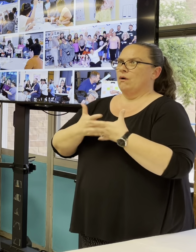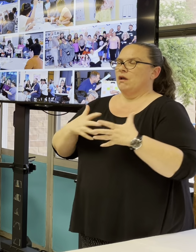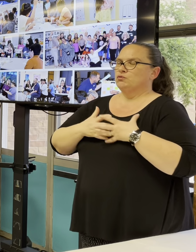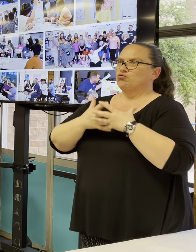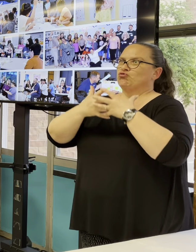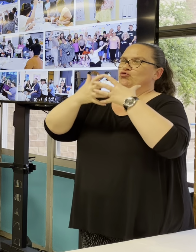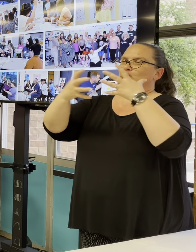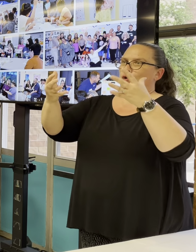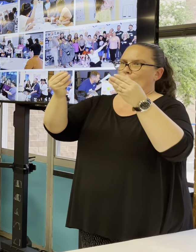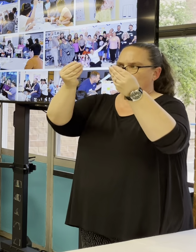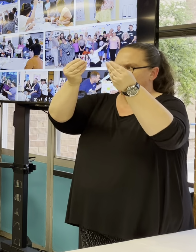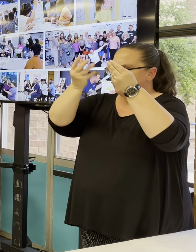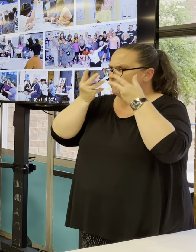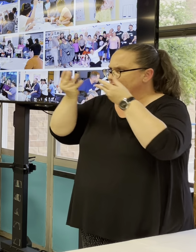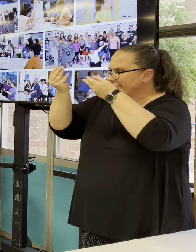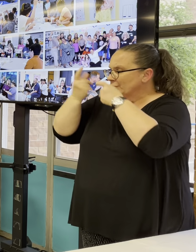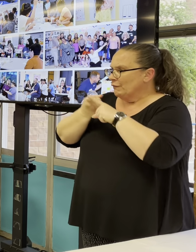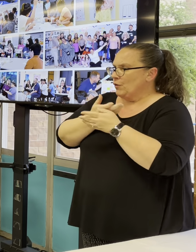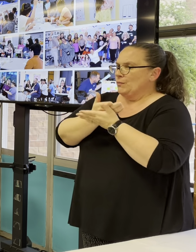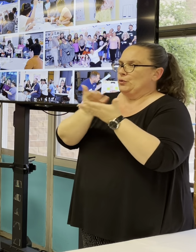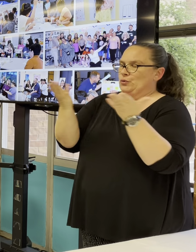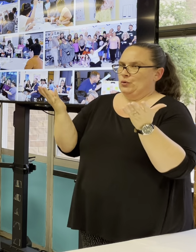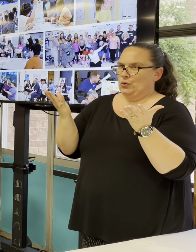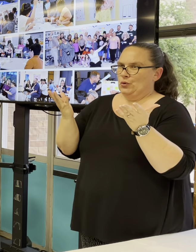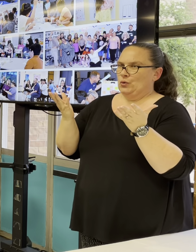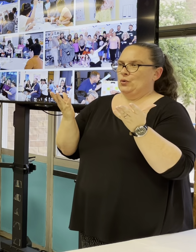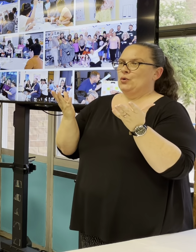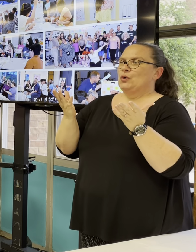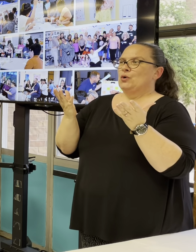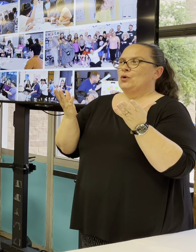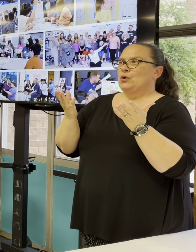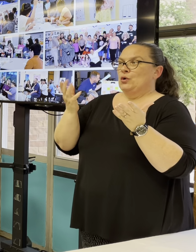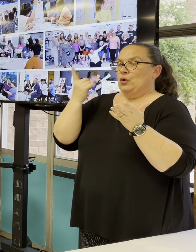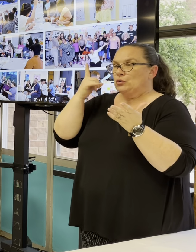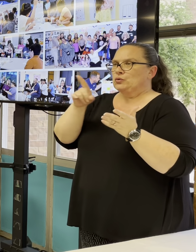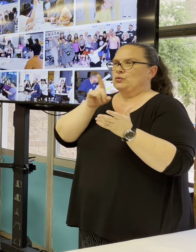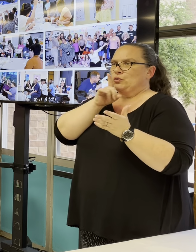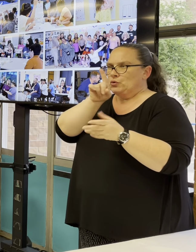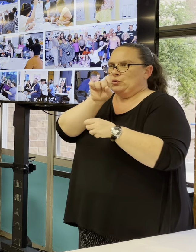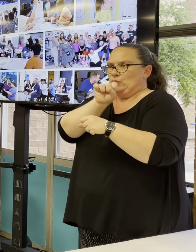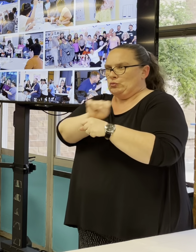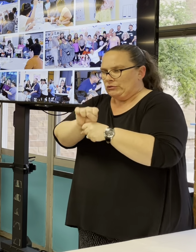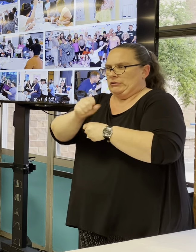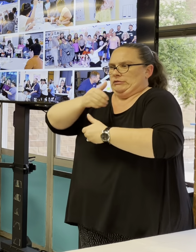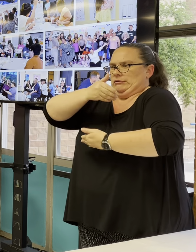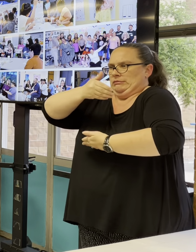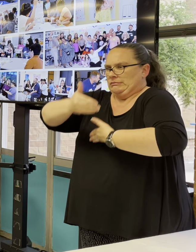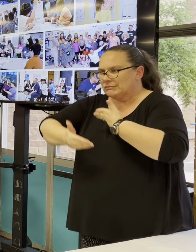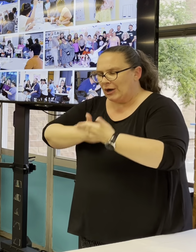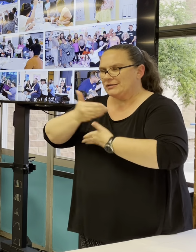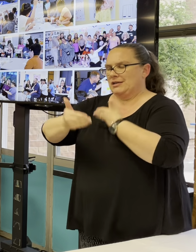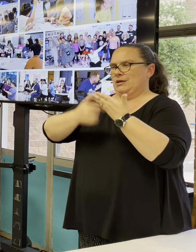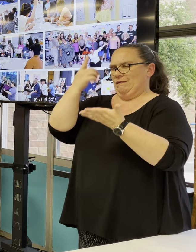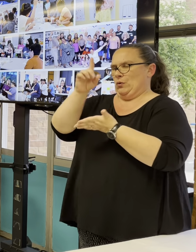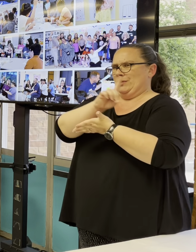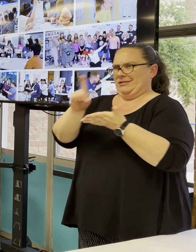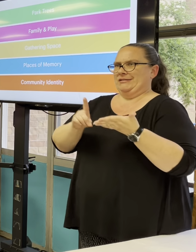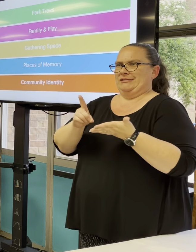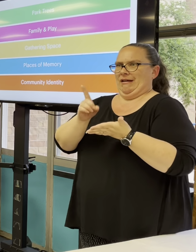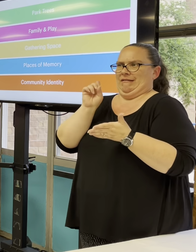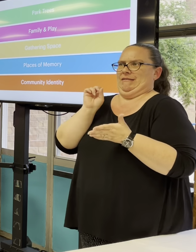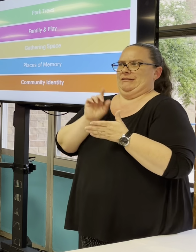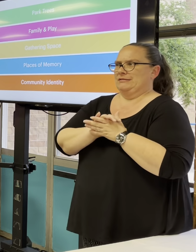information directly from all of you into the working medium and processes for designing something like